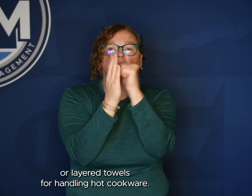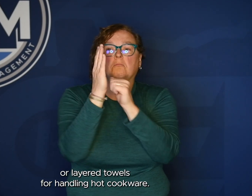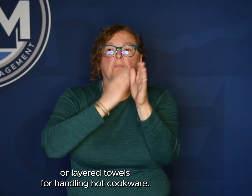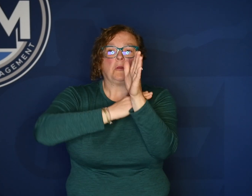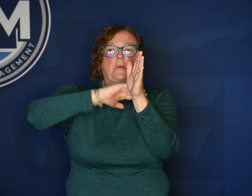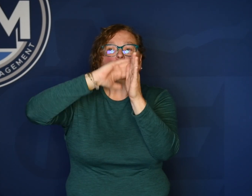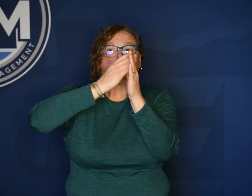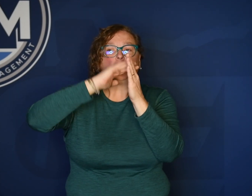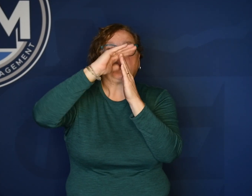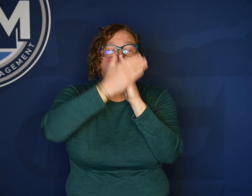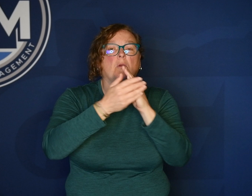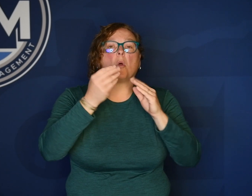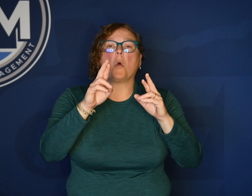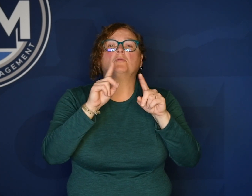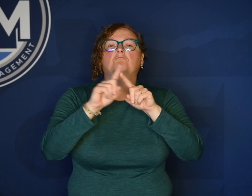cookware.